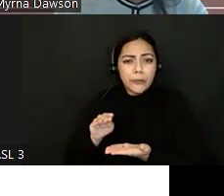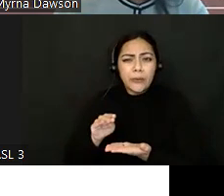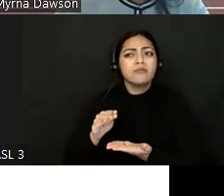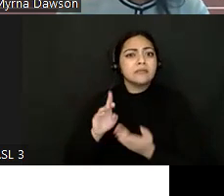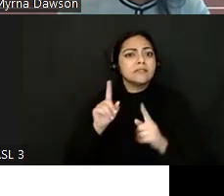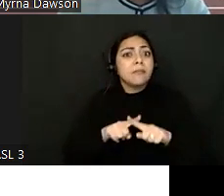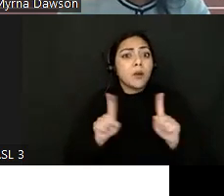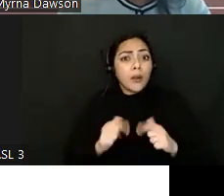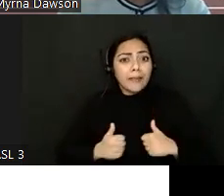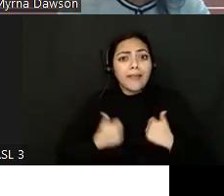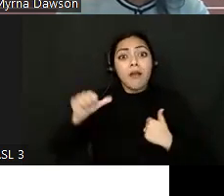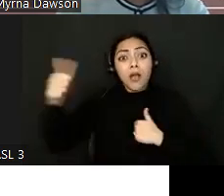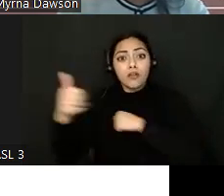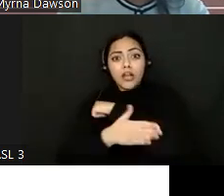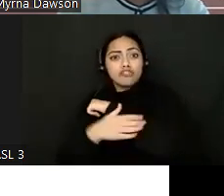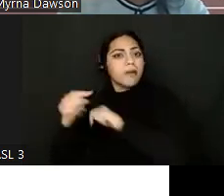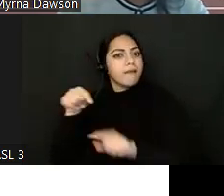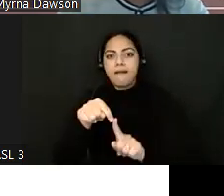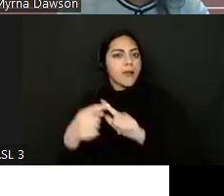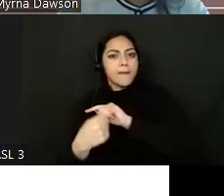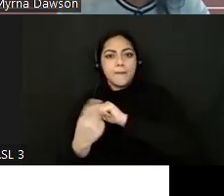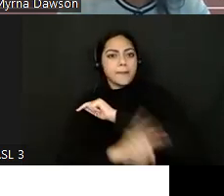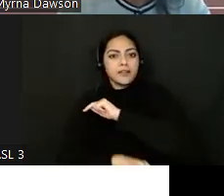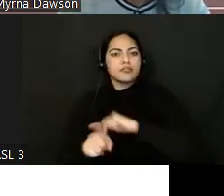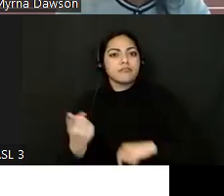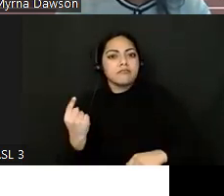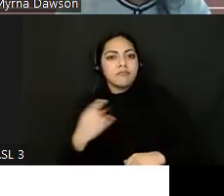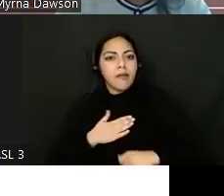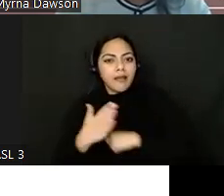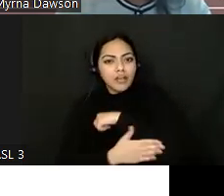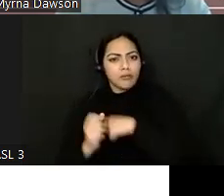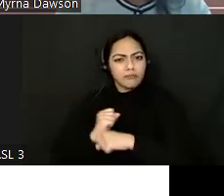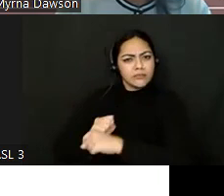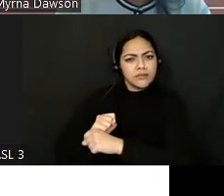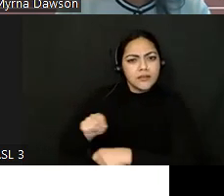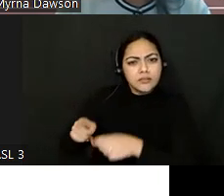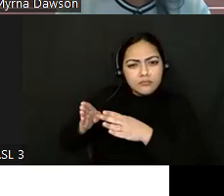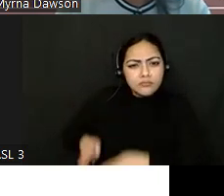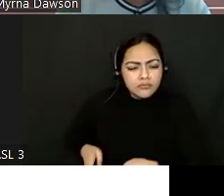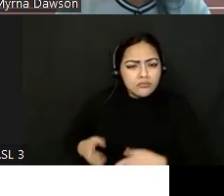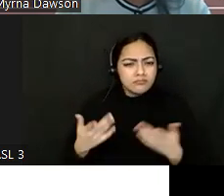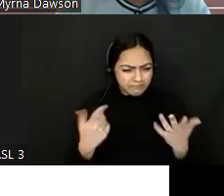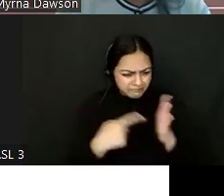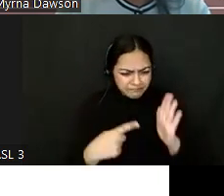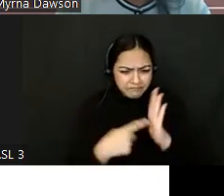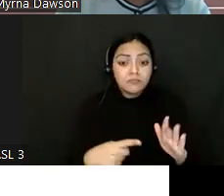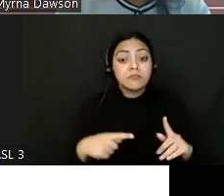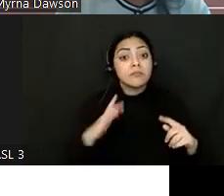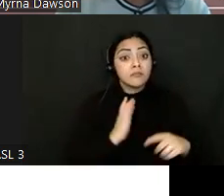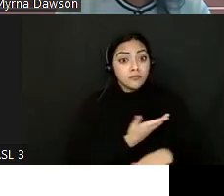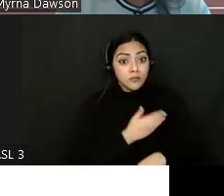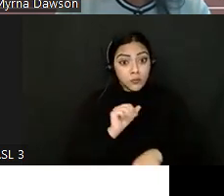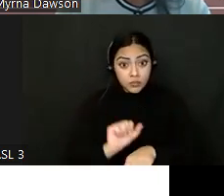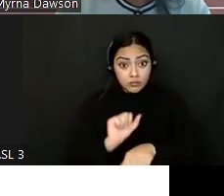regions, and even within the same countries, such as Canada. For example, some of our work has shown that